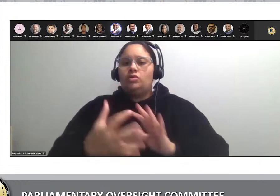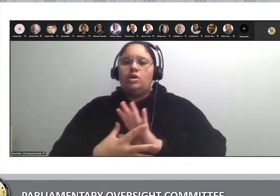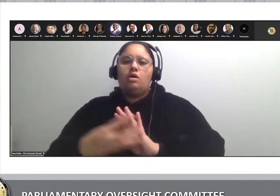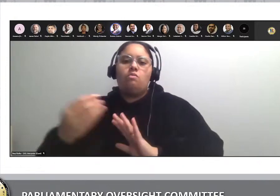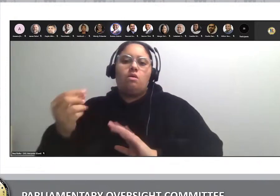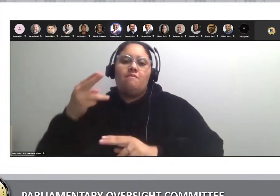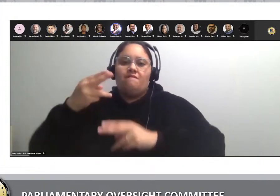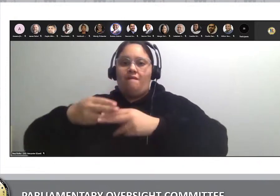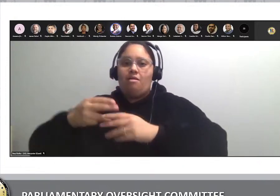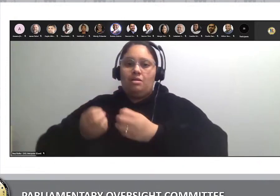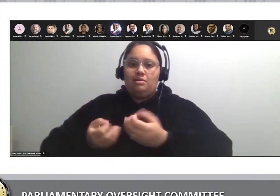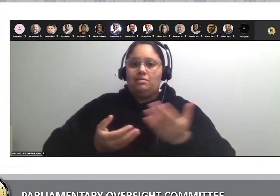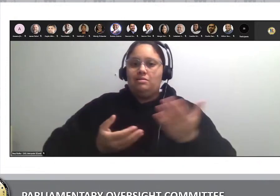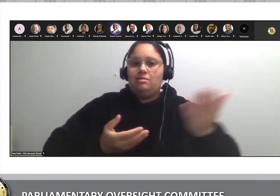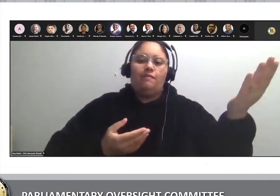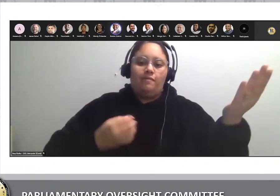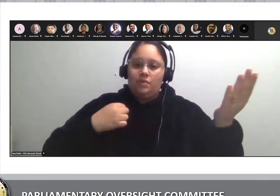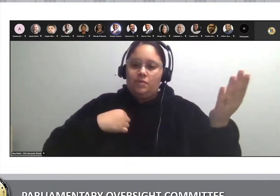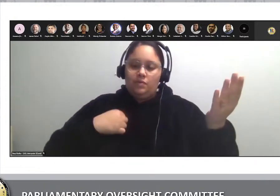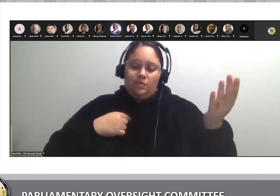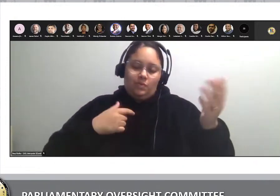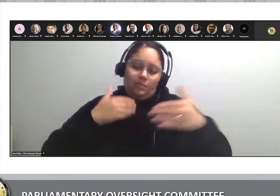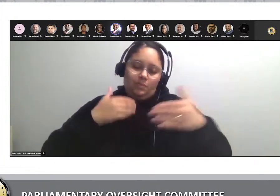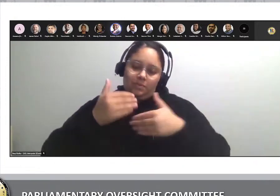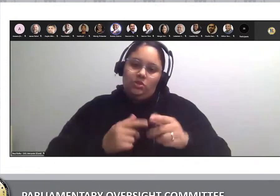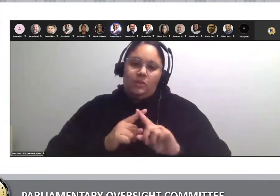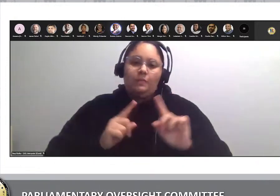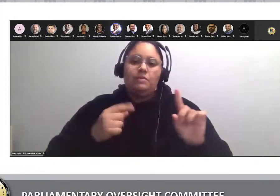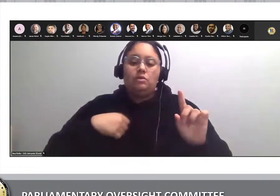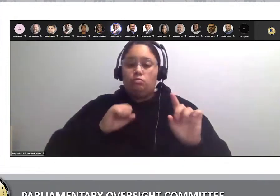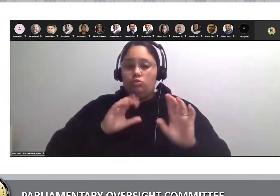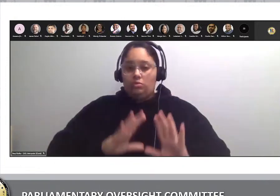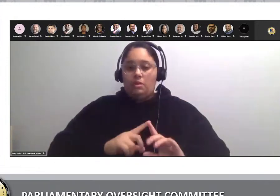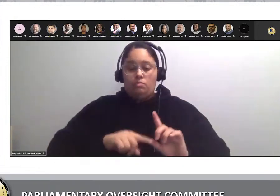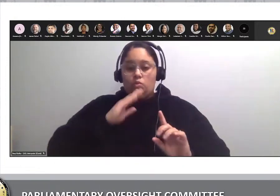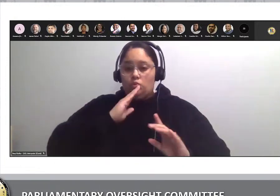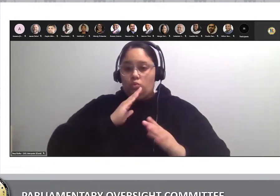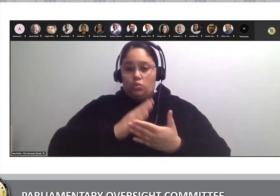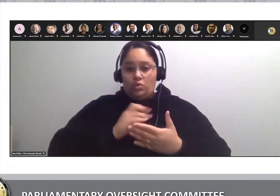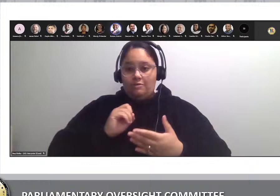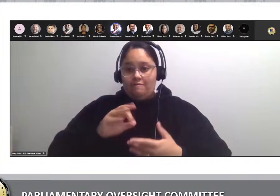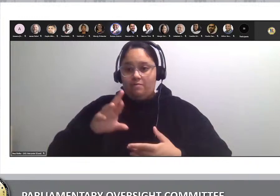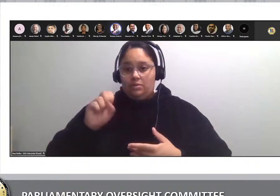that is finally communicated to the petitioner. Chairperson, I don't know if Mr.